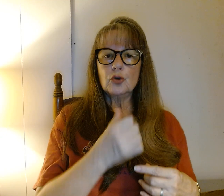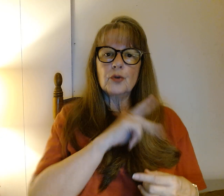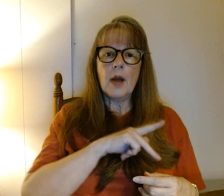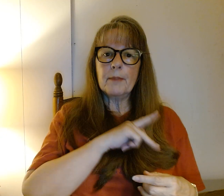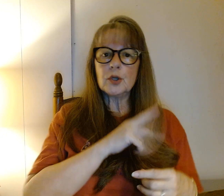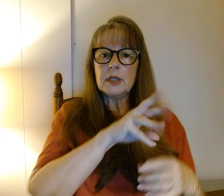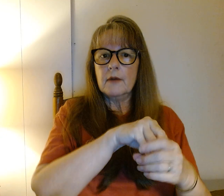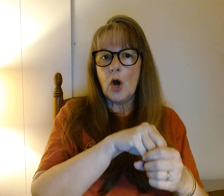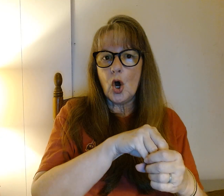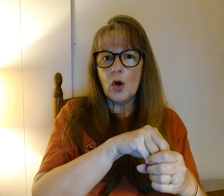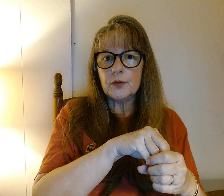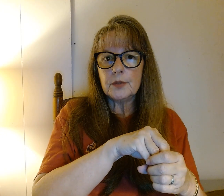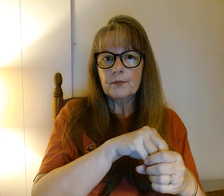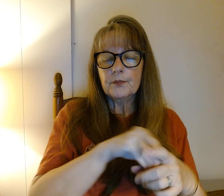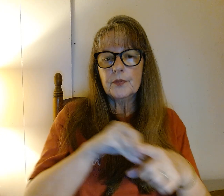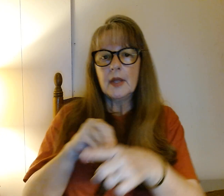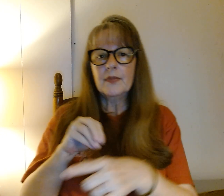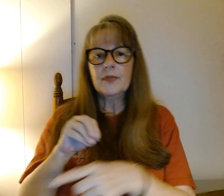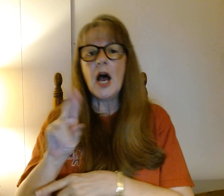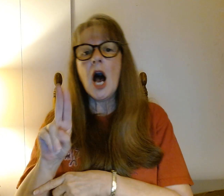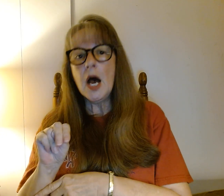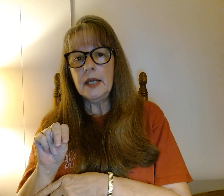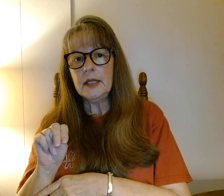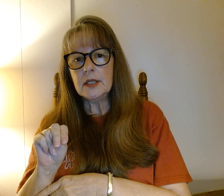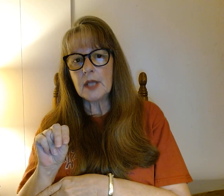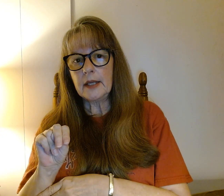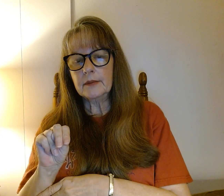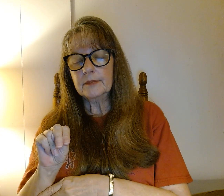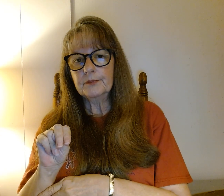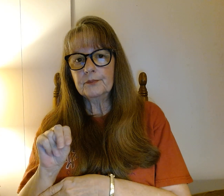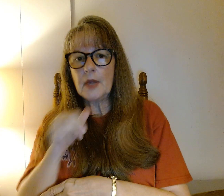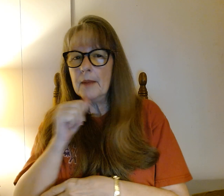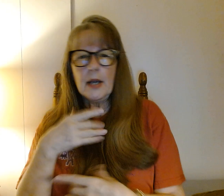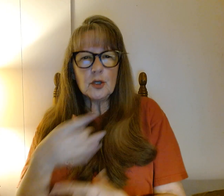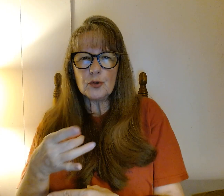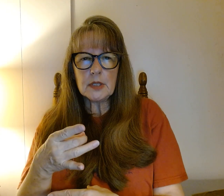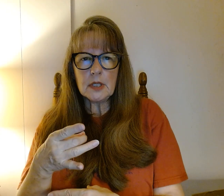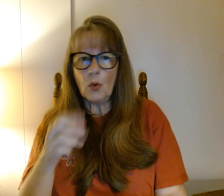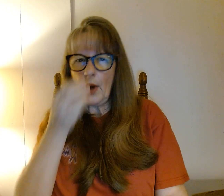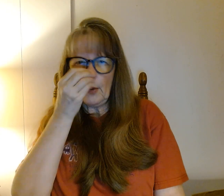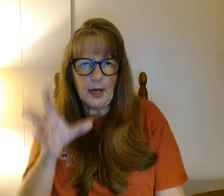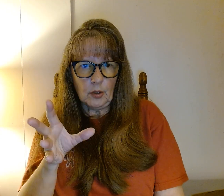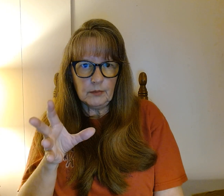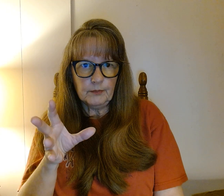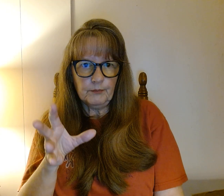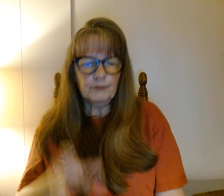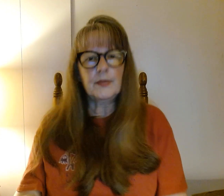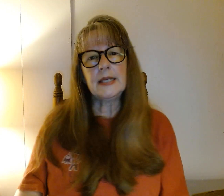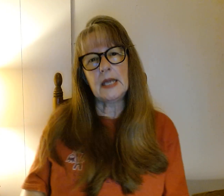not personally involved. The is like, I'm not interested or I don't care, that type of